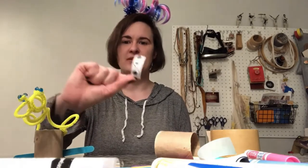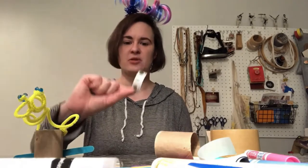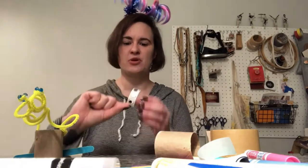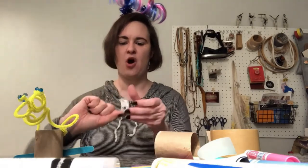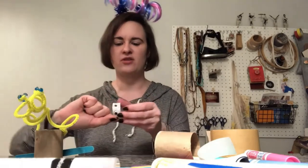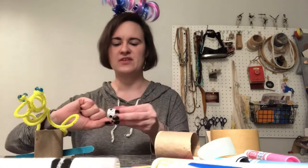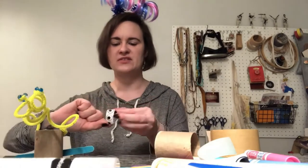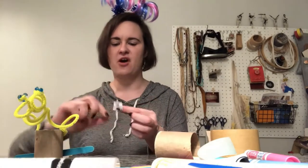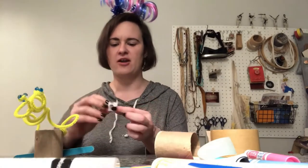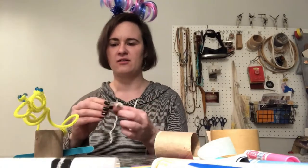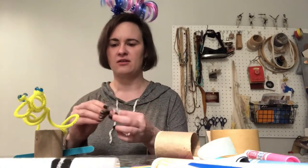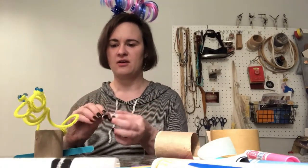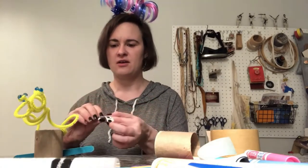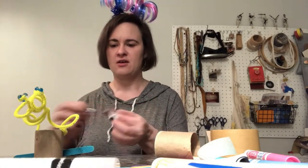I'm gonna put all of these on.